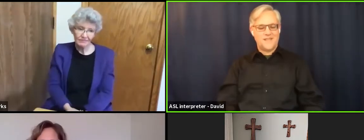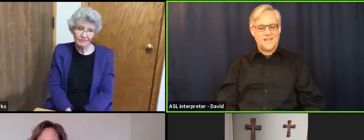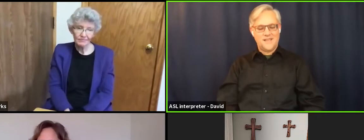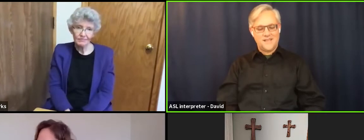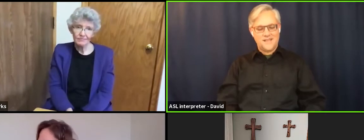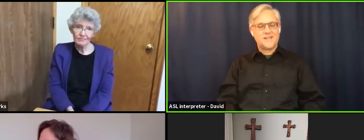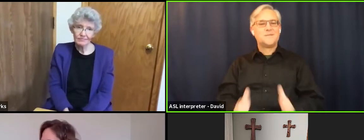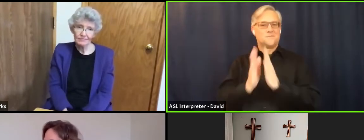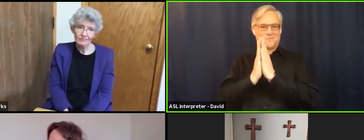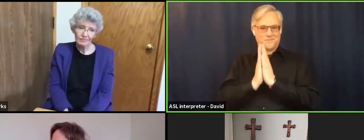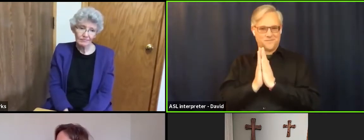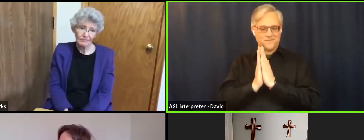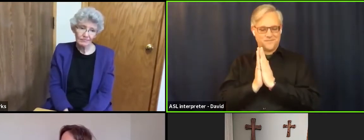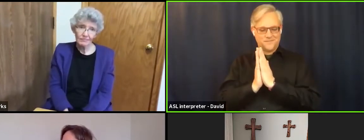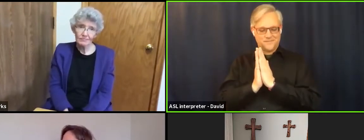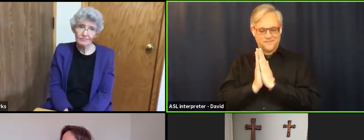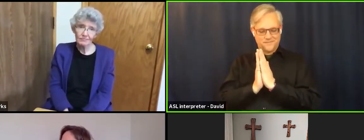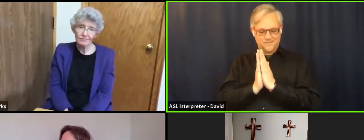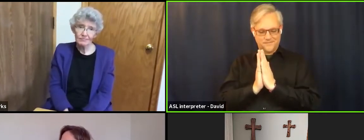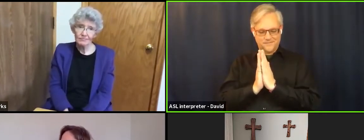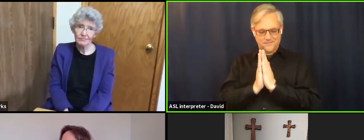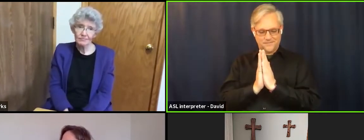Let us pray.